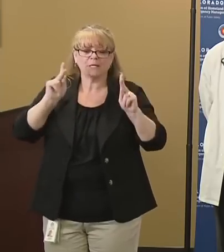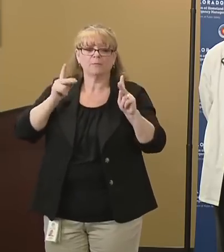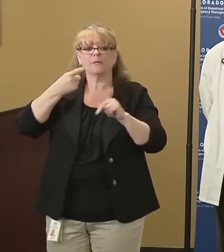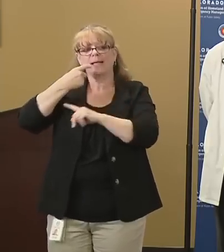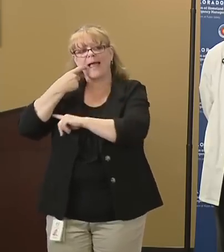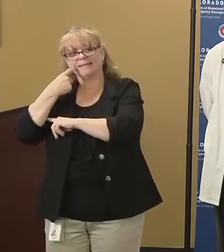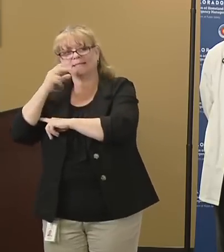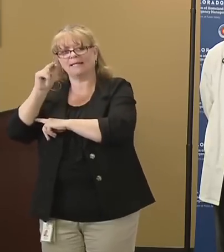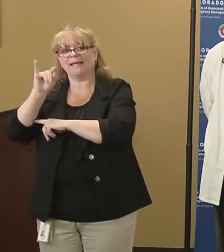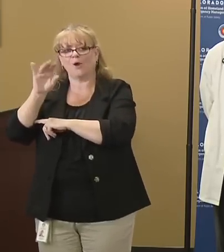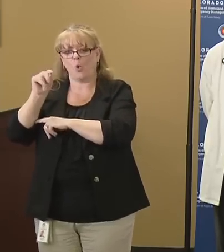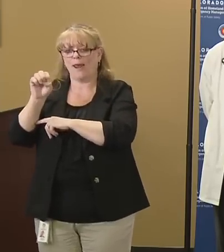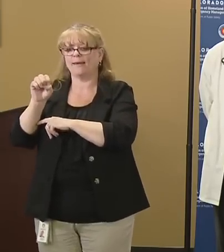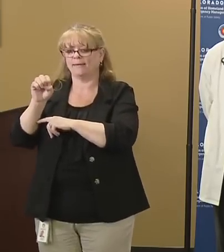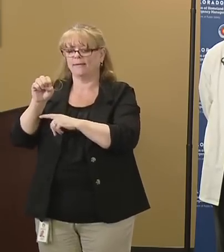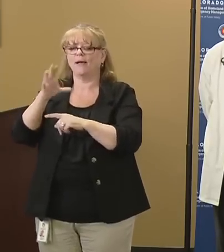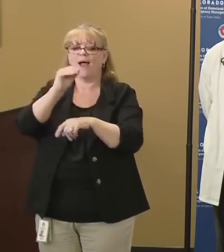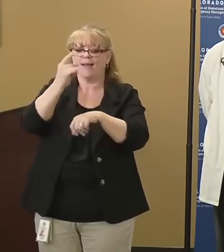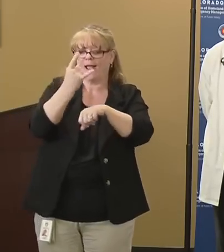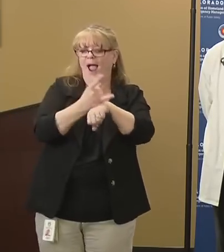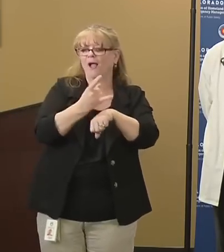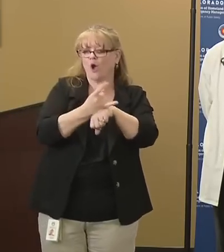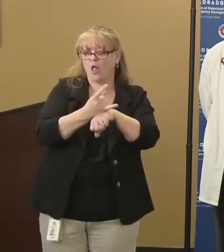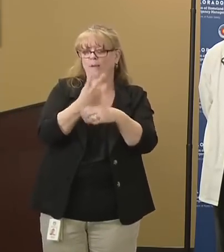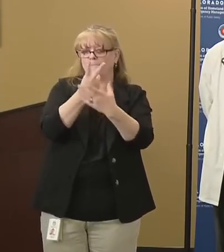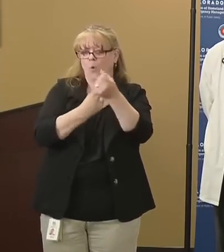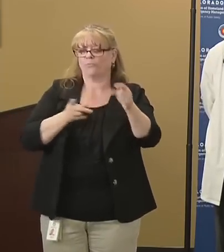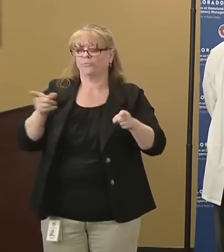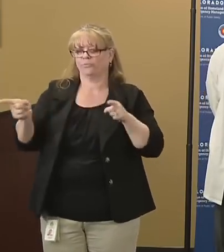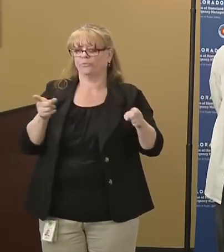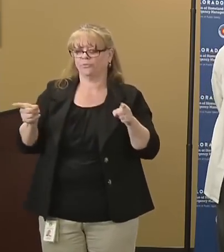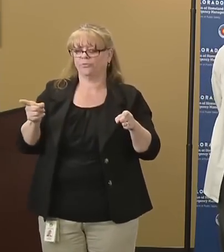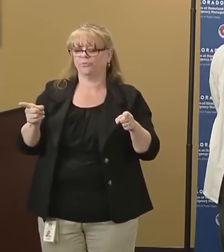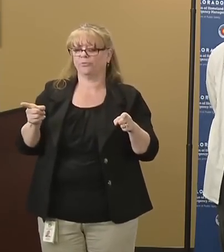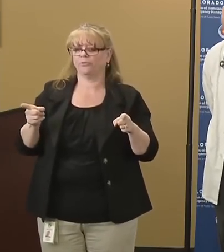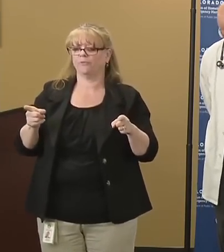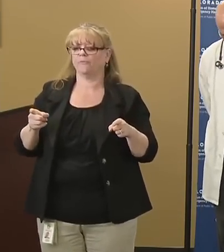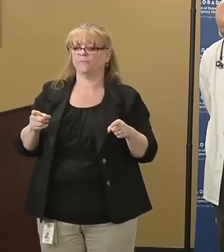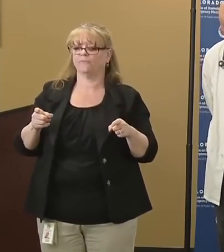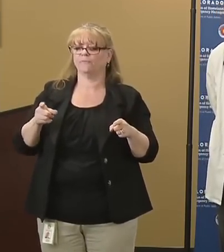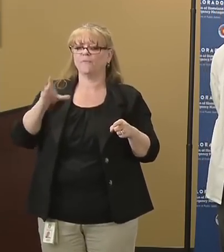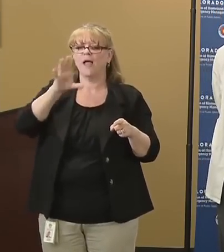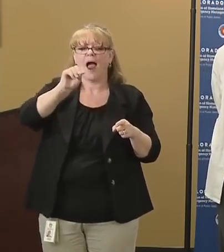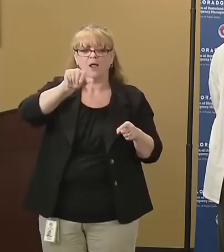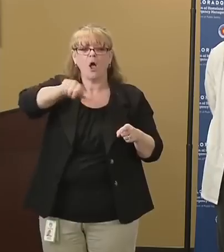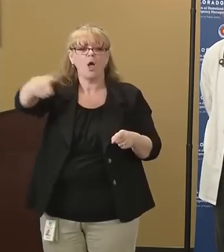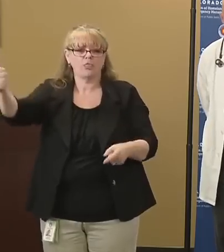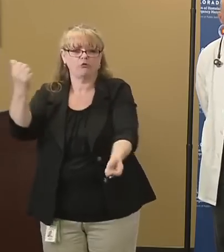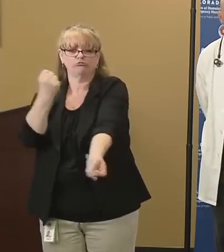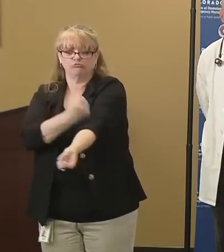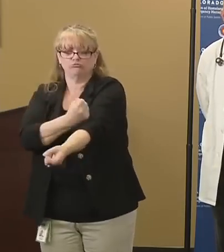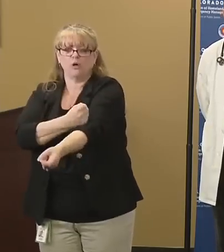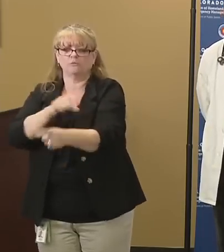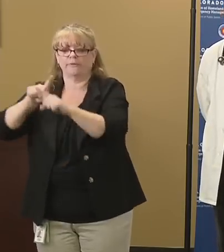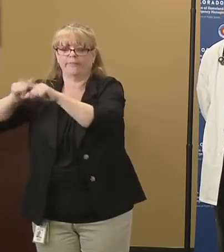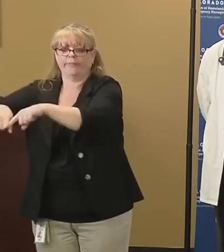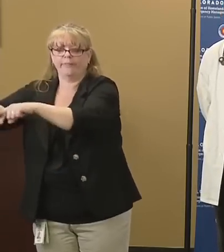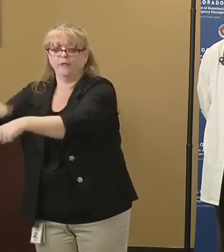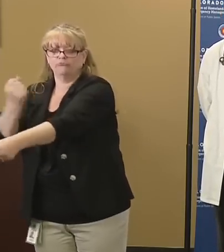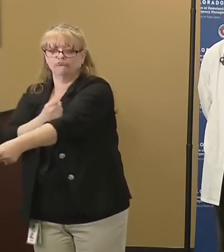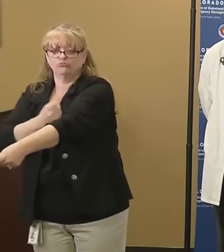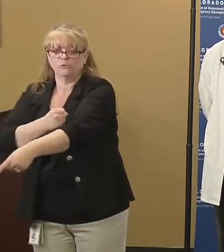and particularly, and obviously there's people that have other chemical dependencies. And they need